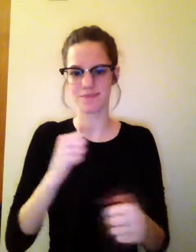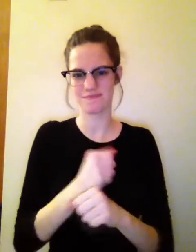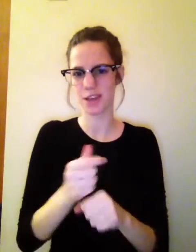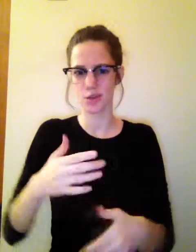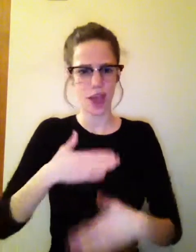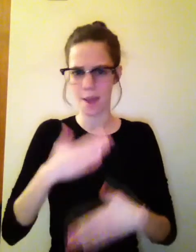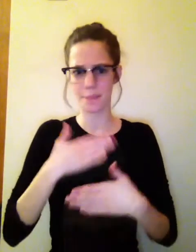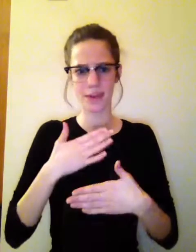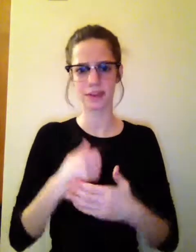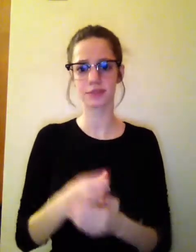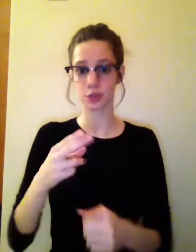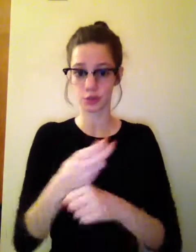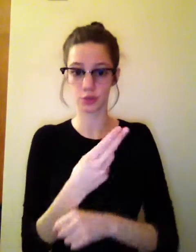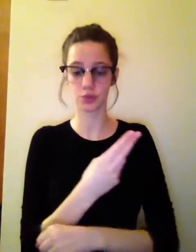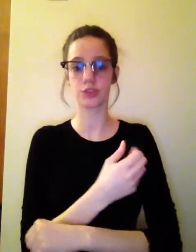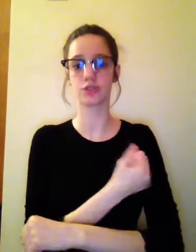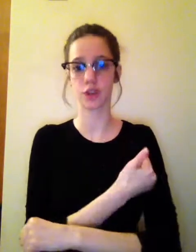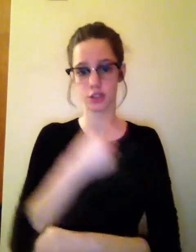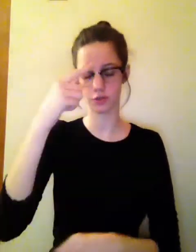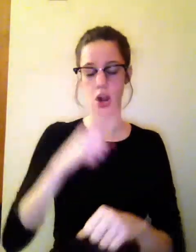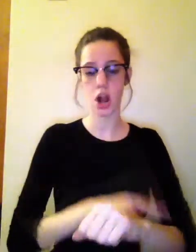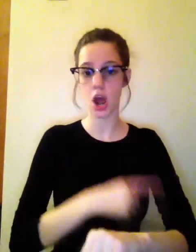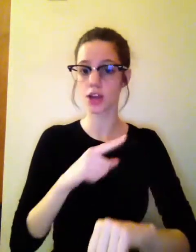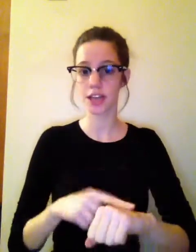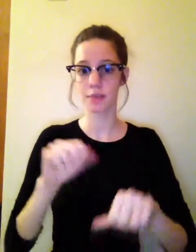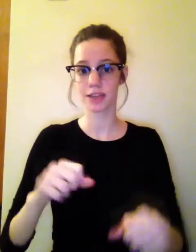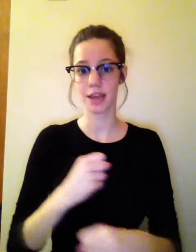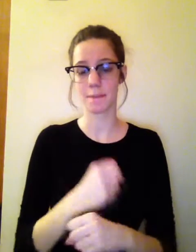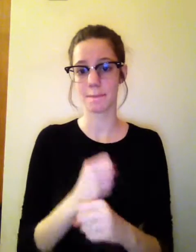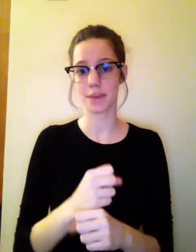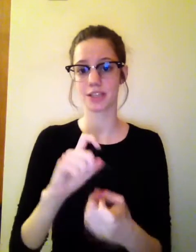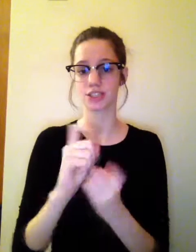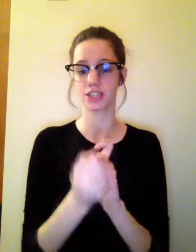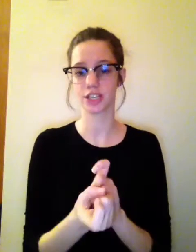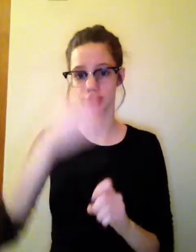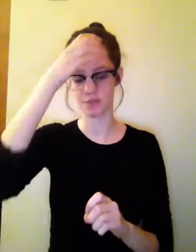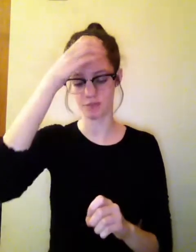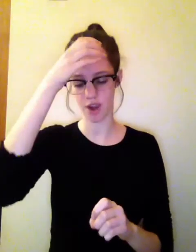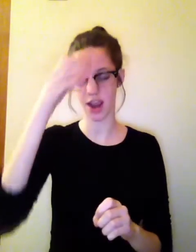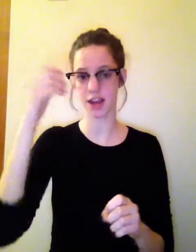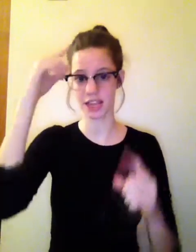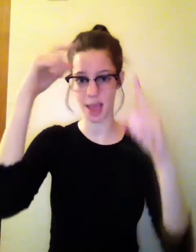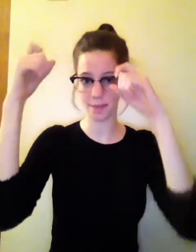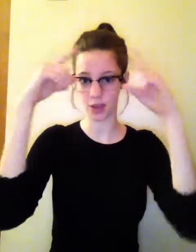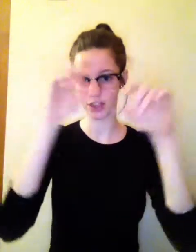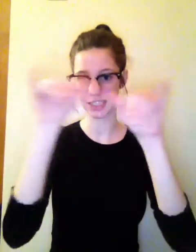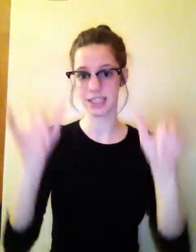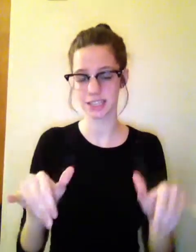When you use drugs for a long time, it can cause changes in other brain chemical systems and circuits as well. They can